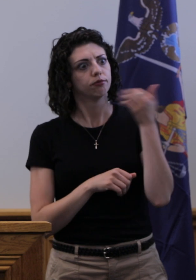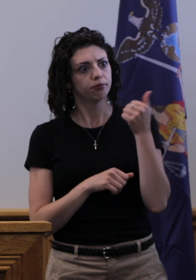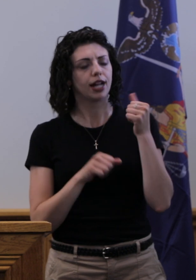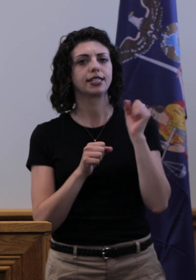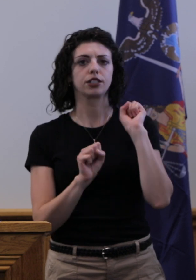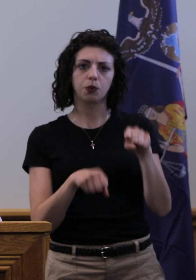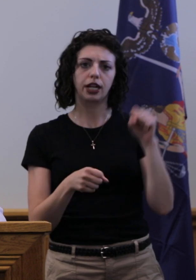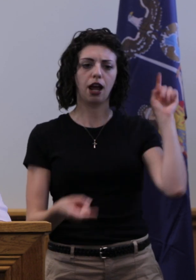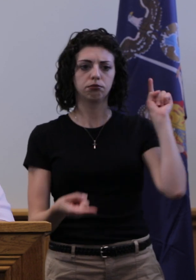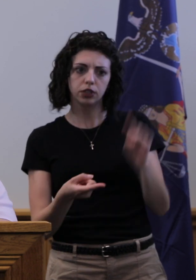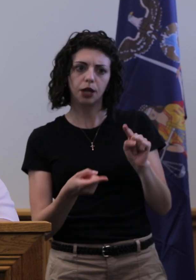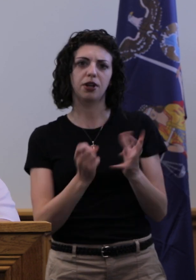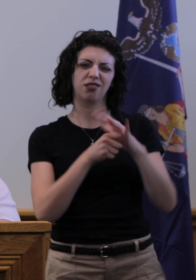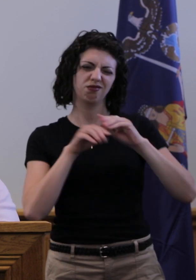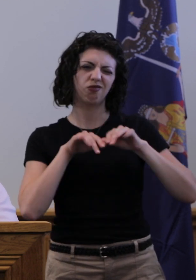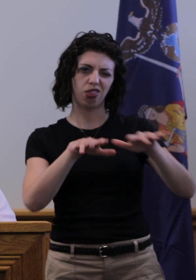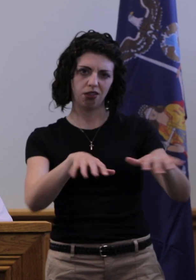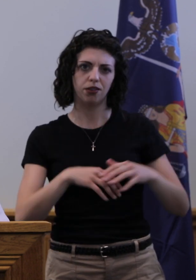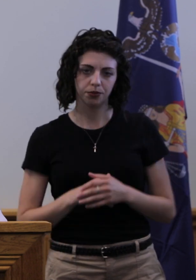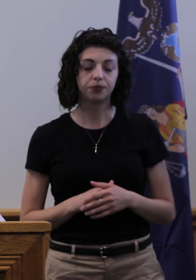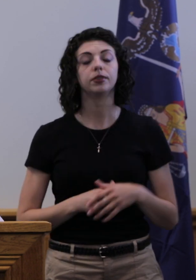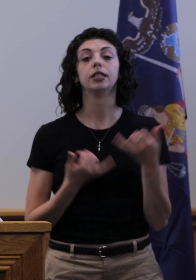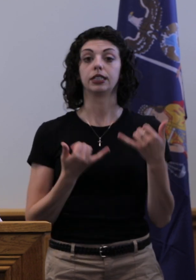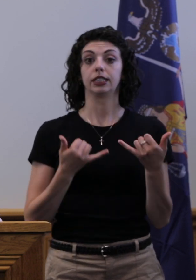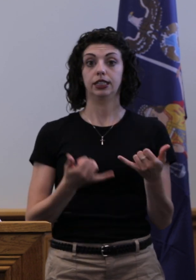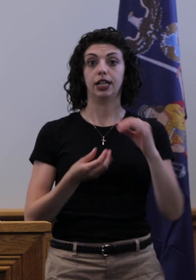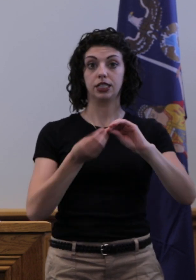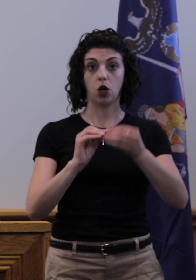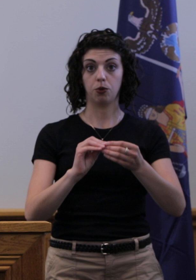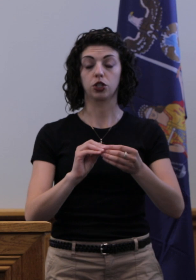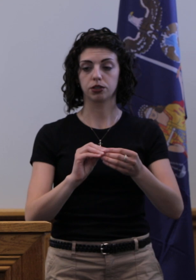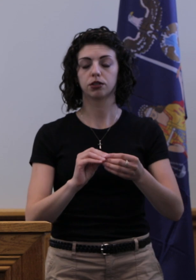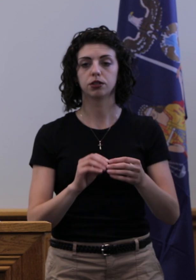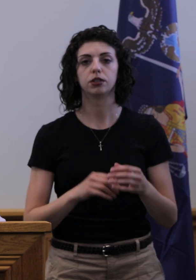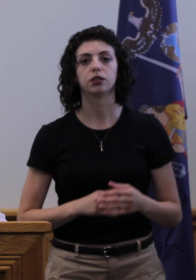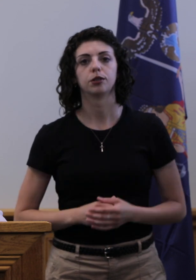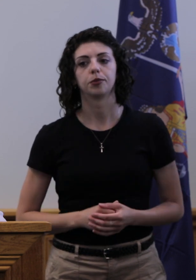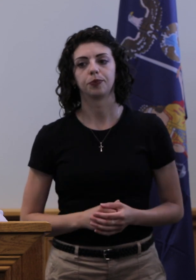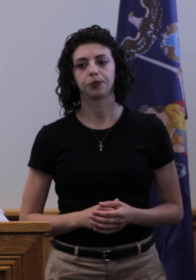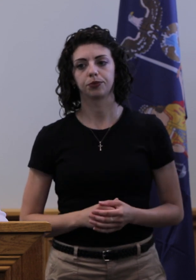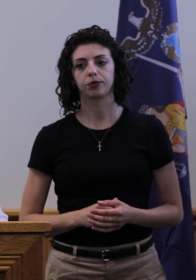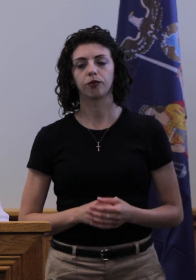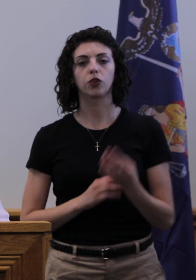community. Today's daily report includes